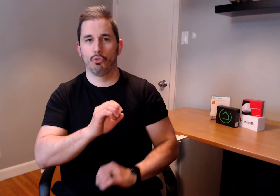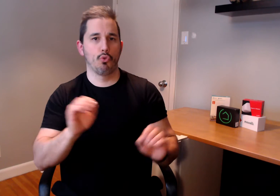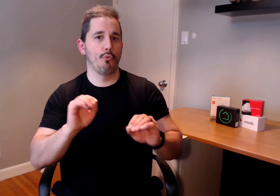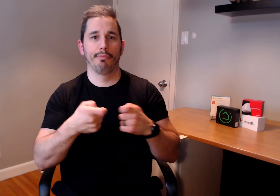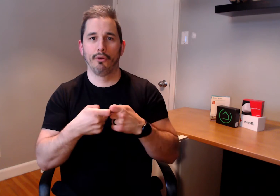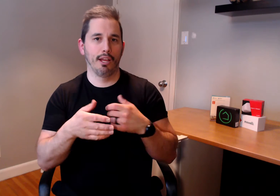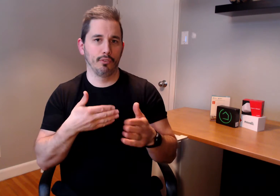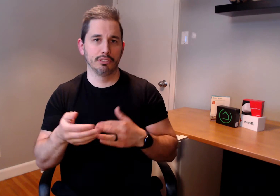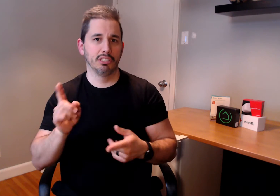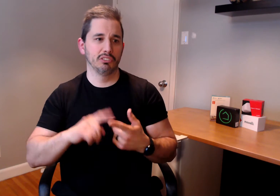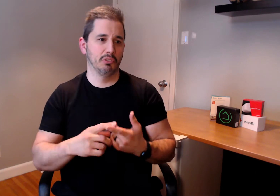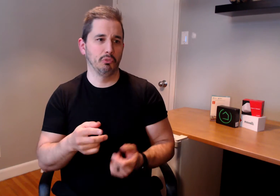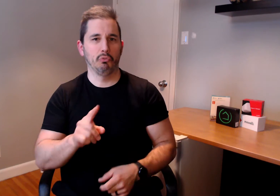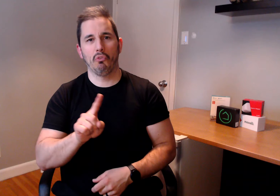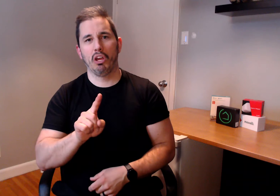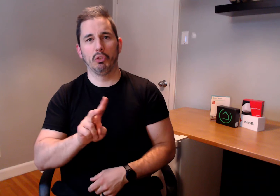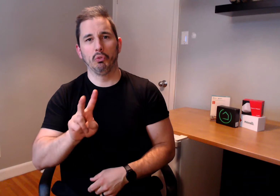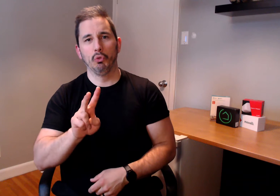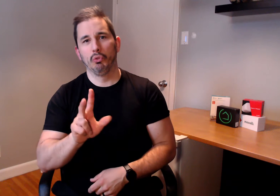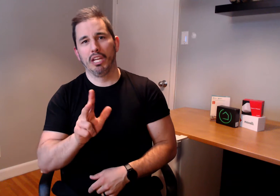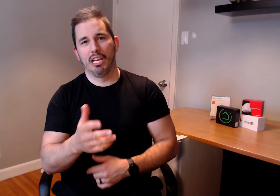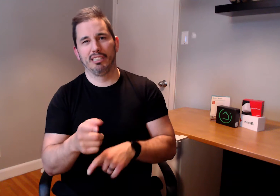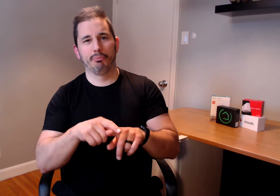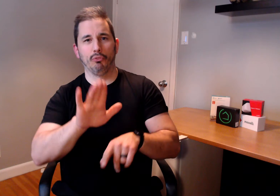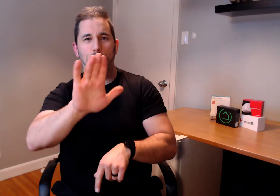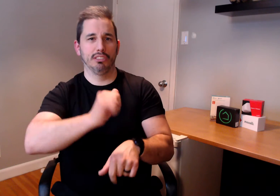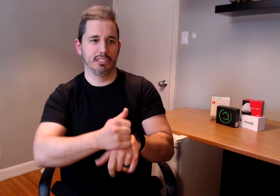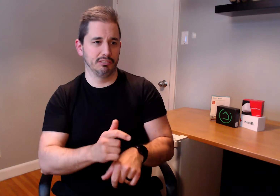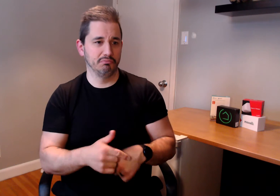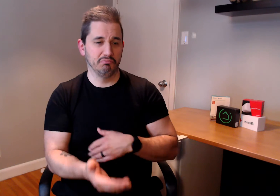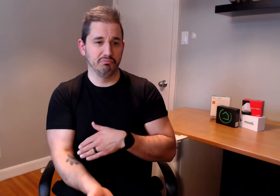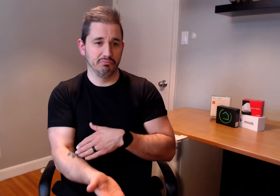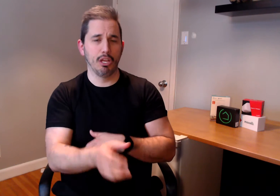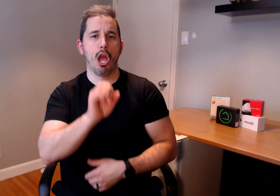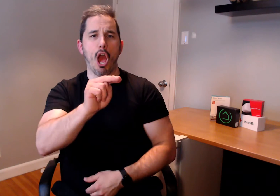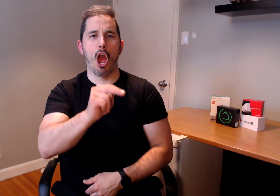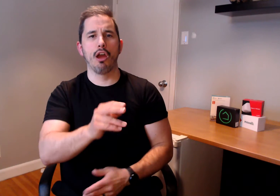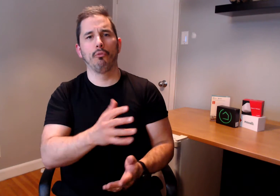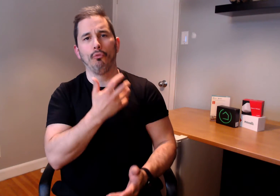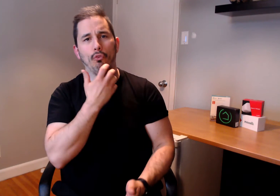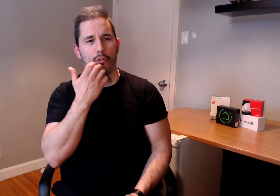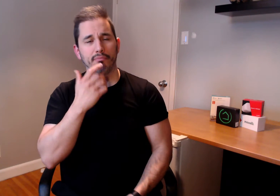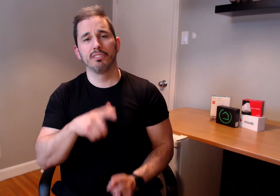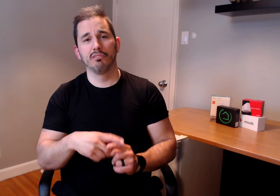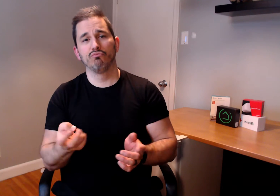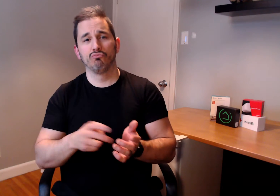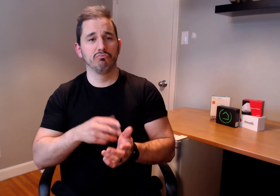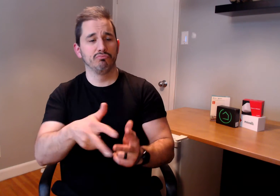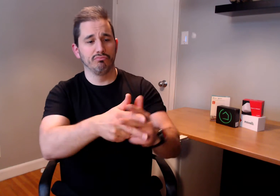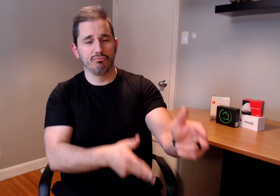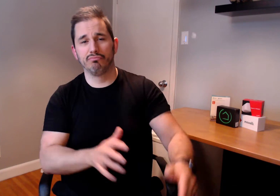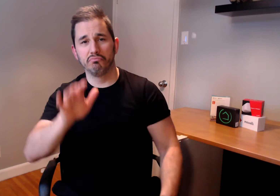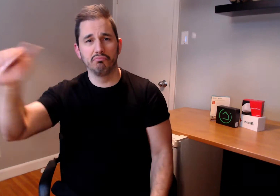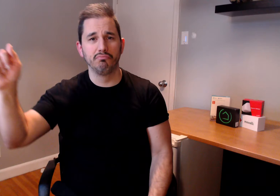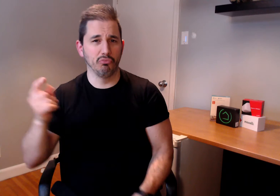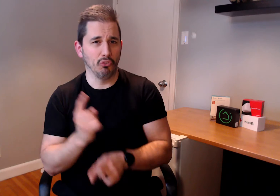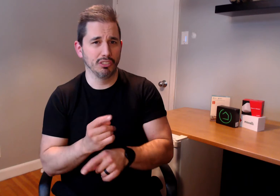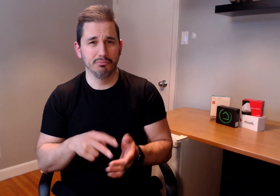car, and it won't have any power actually going to the block heater until the middle of the night whenever you set it to turn on. And then